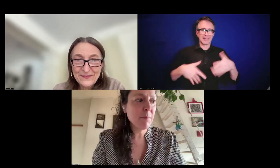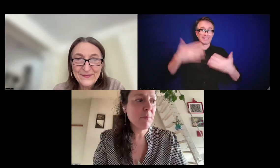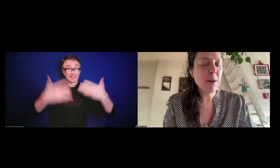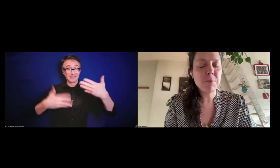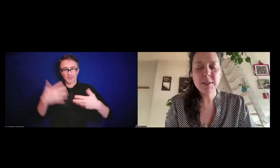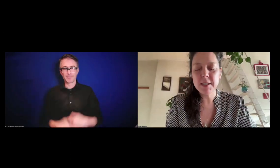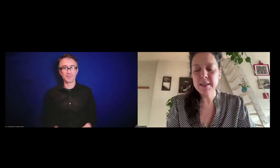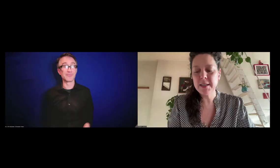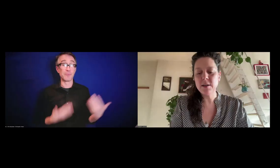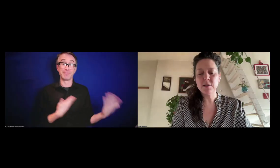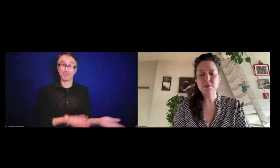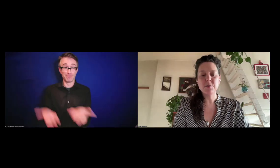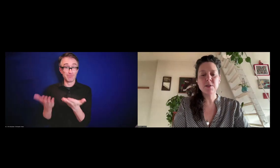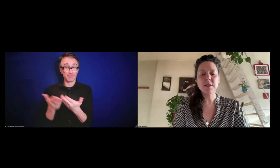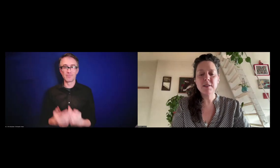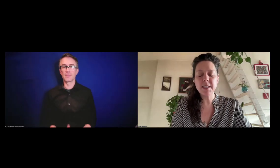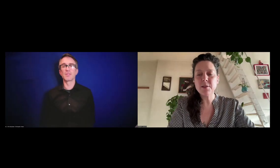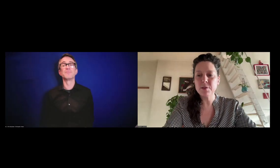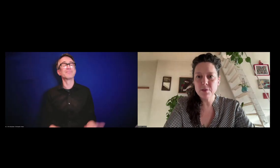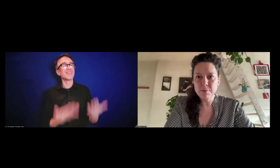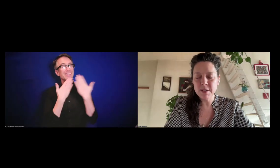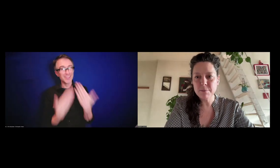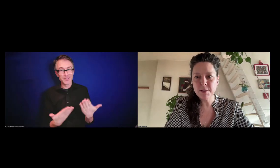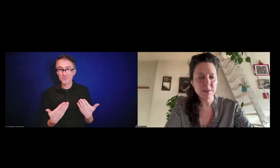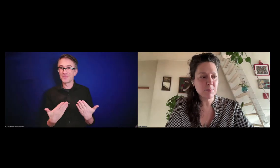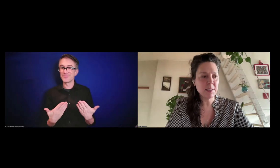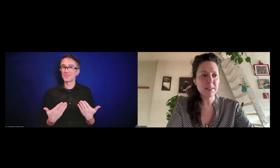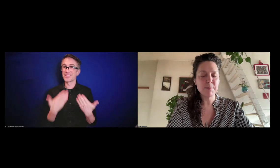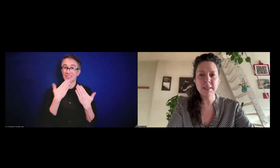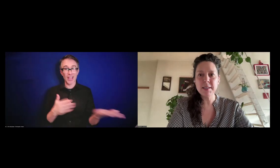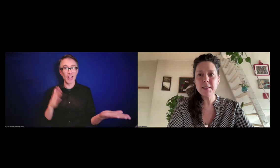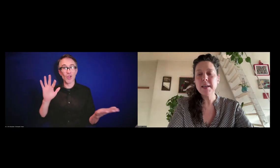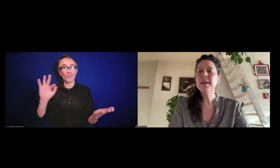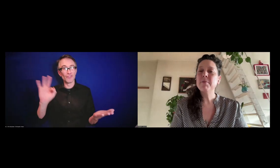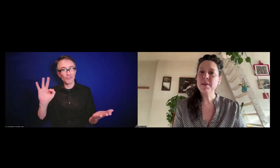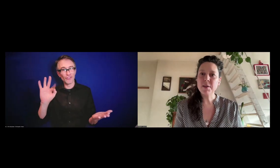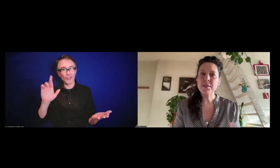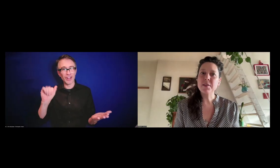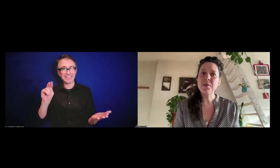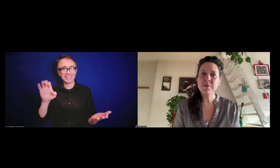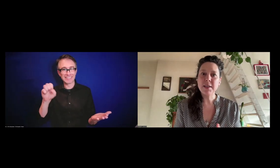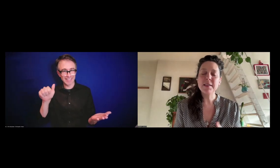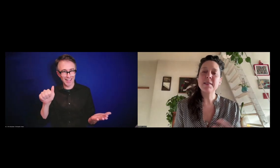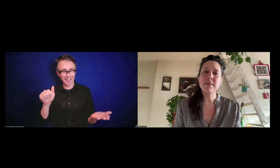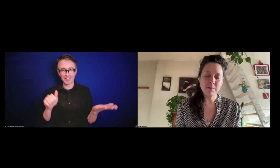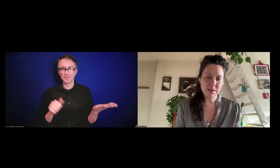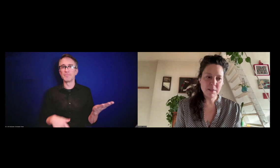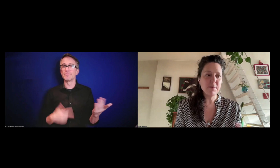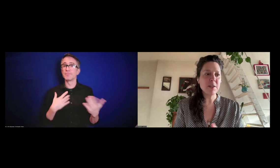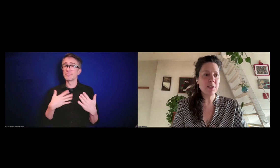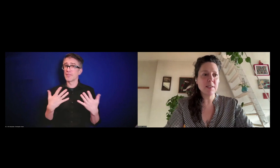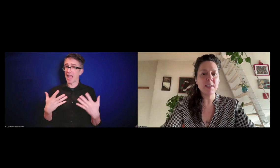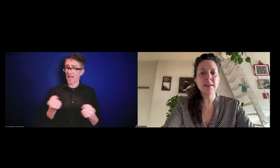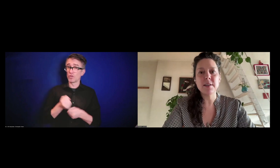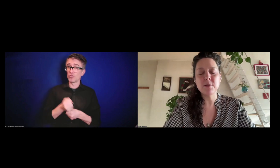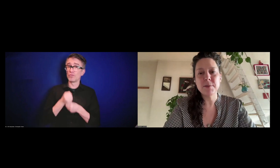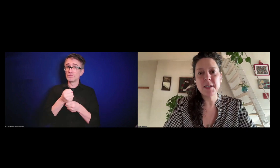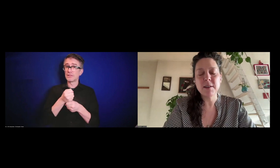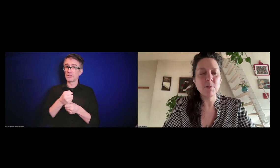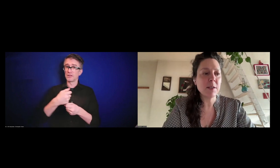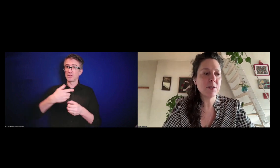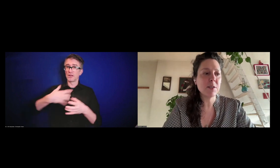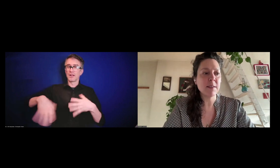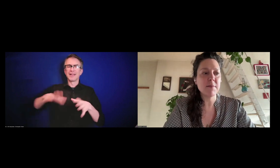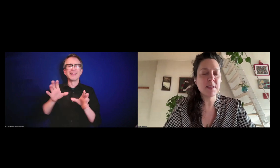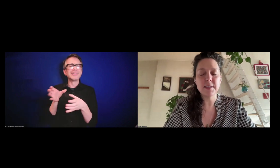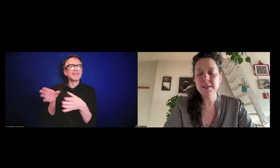and I'm representing also the stakeholder group of persons with disabilities. We are one of the co-leads, along with Francesca and Open